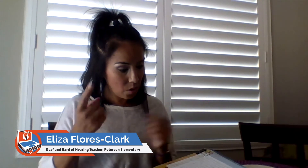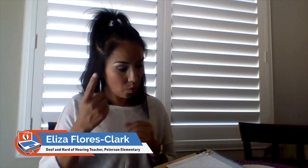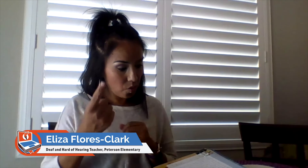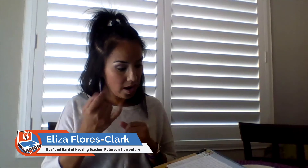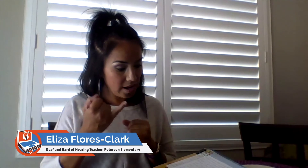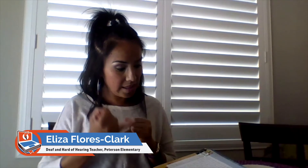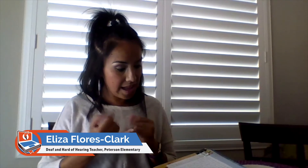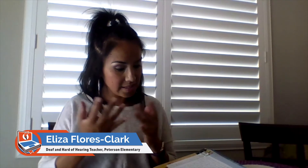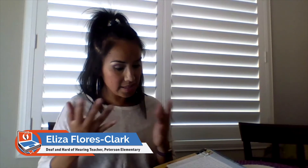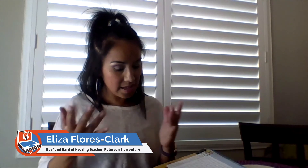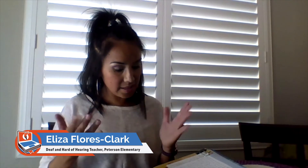one last